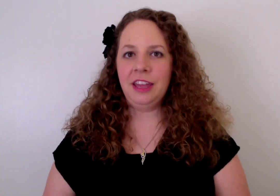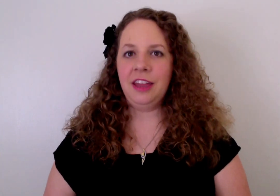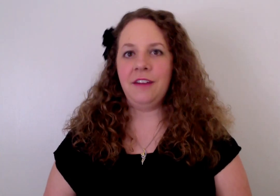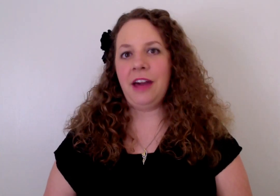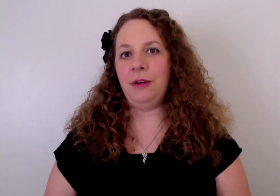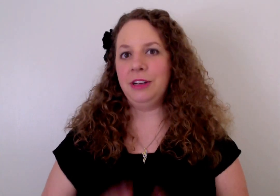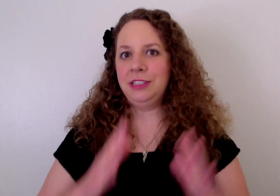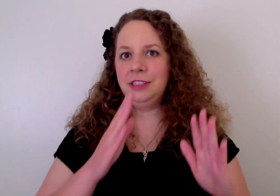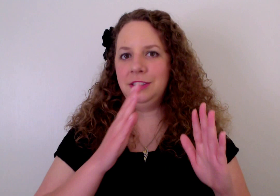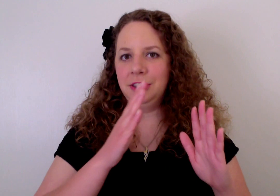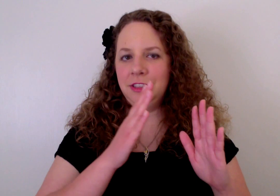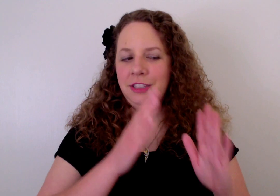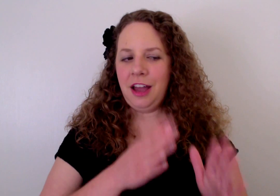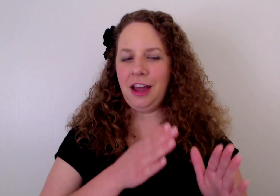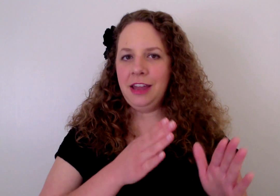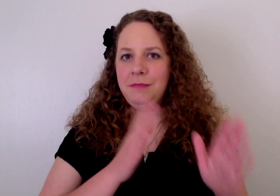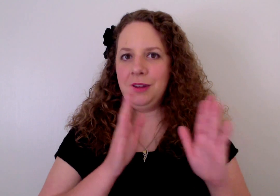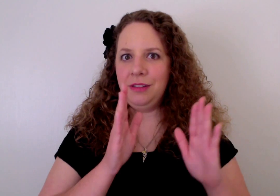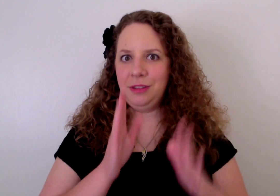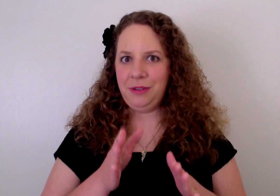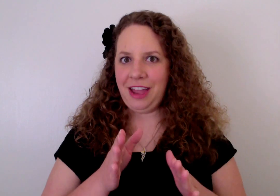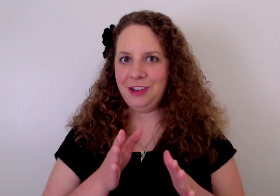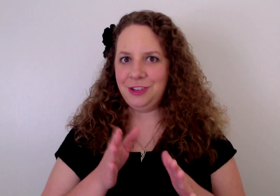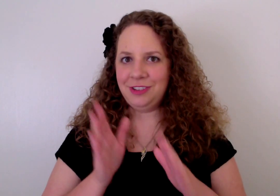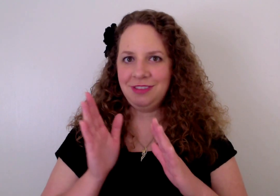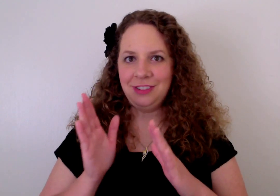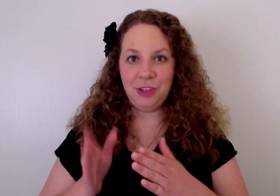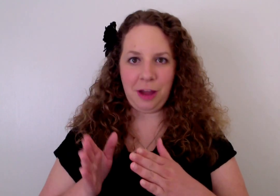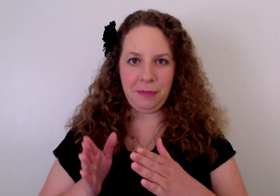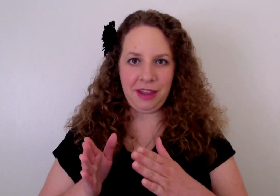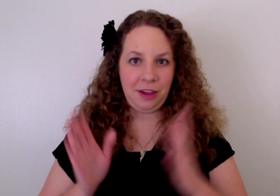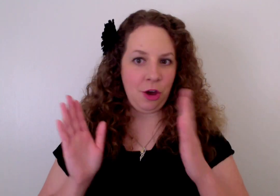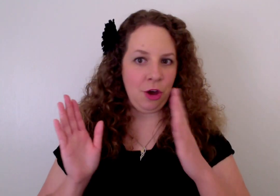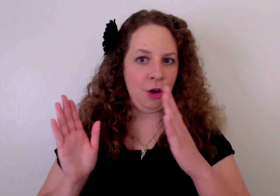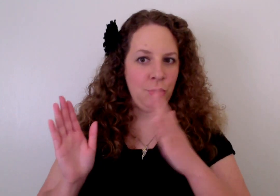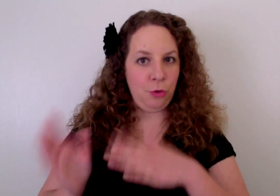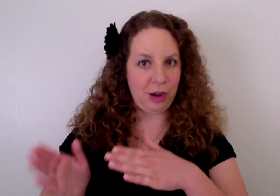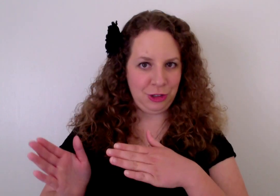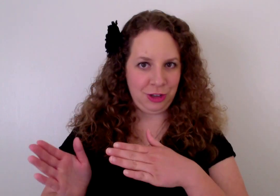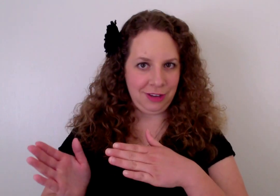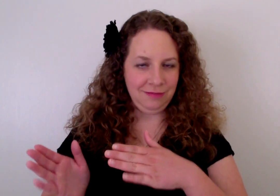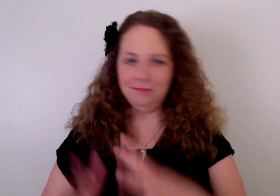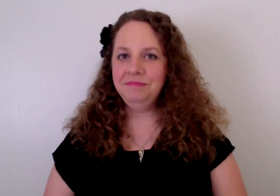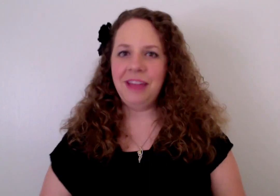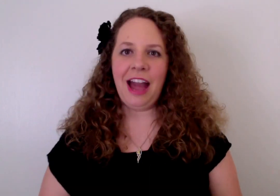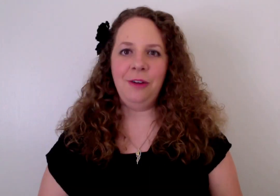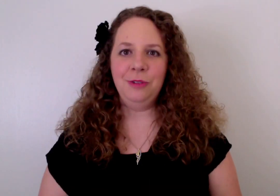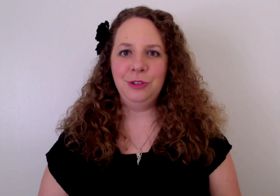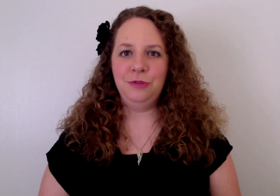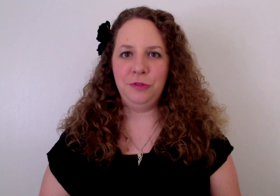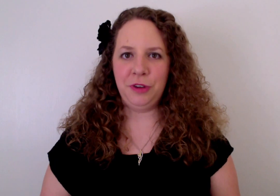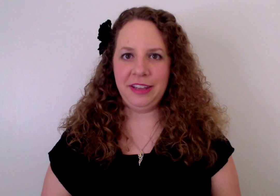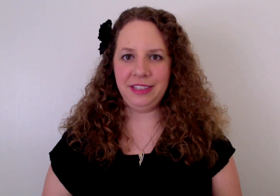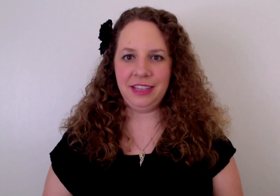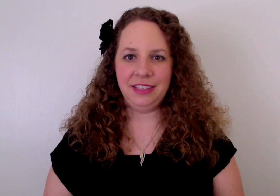of our time, location, topic, question, how would you phrase this? Have